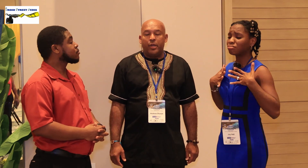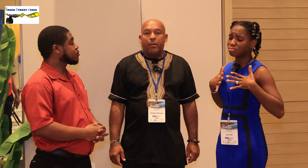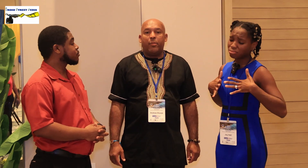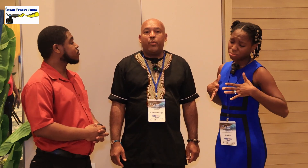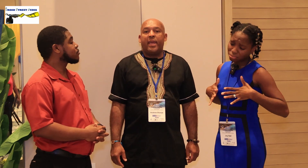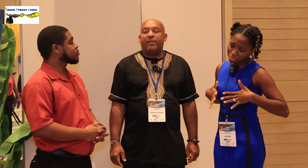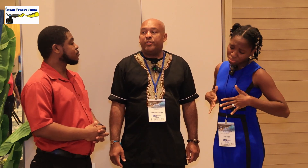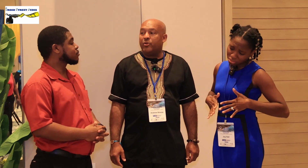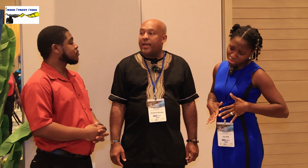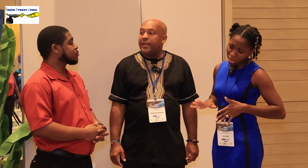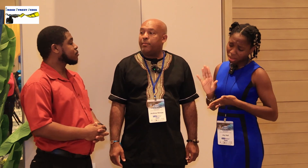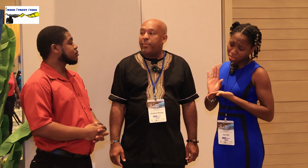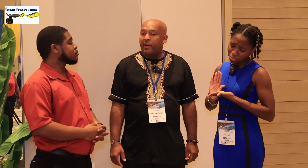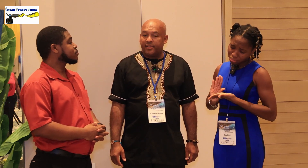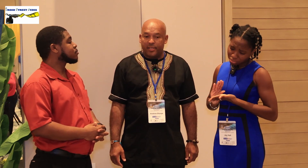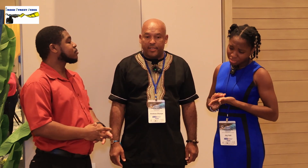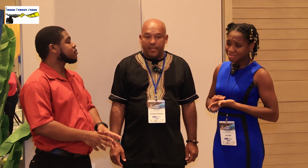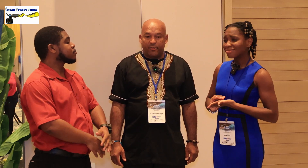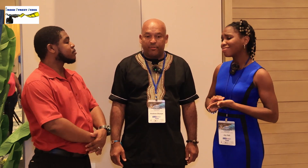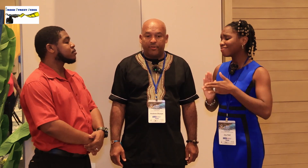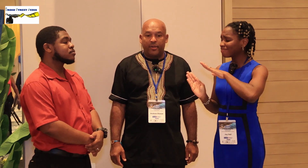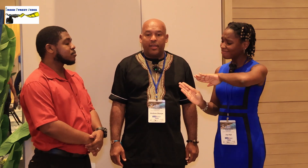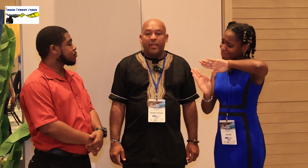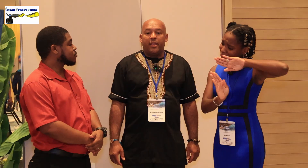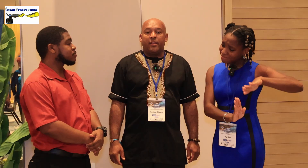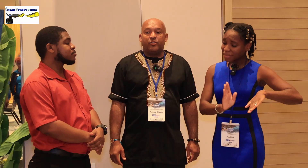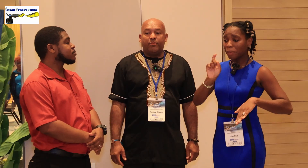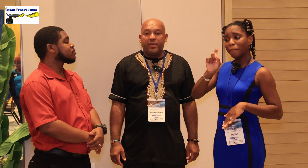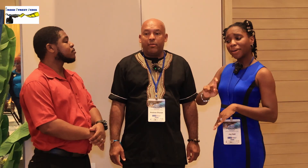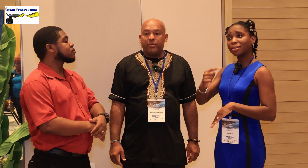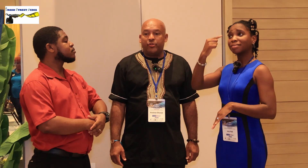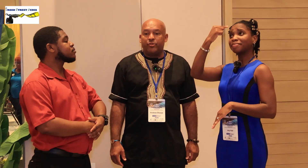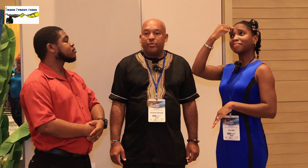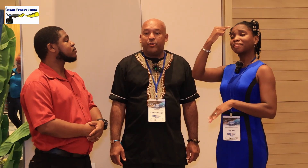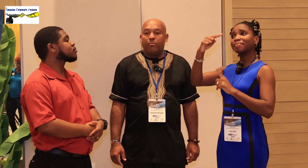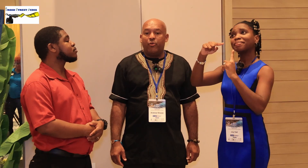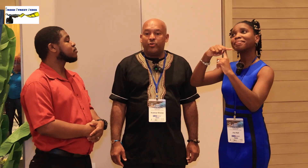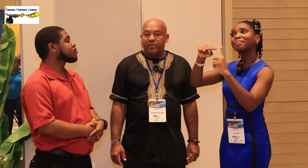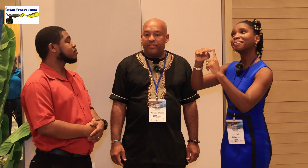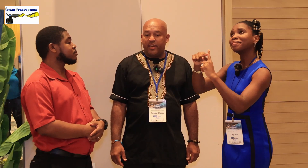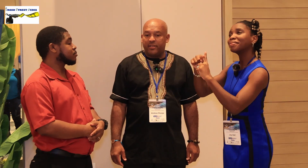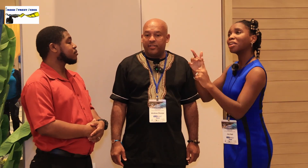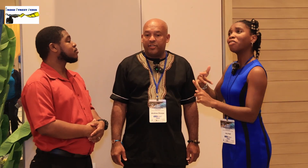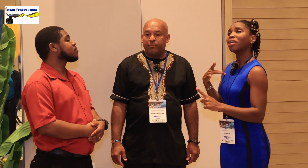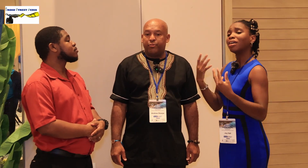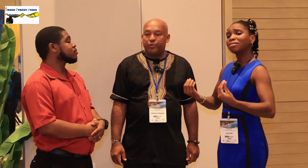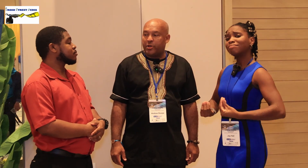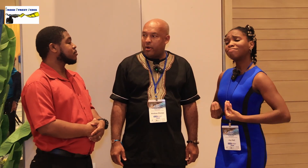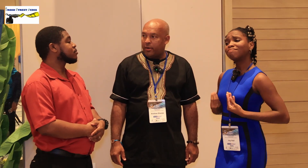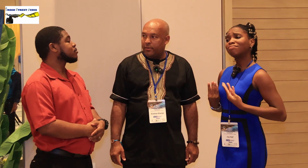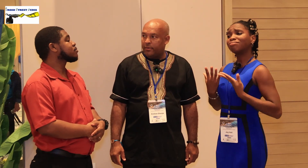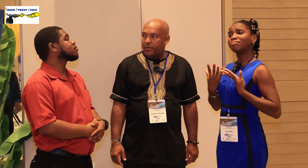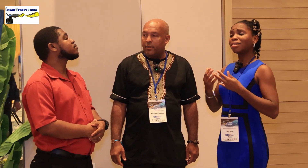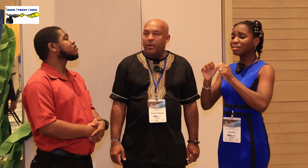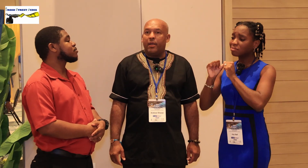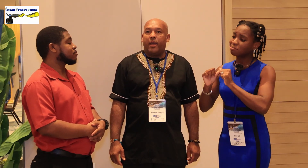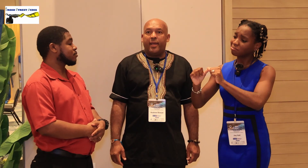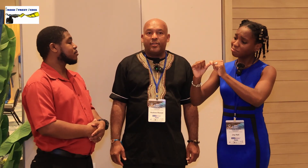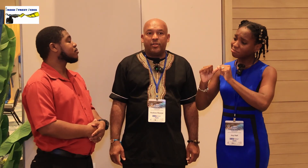down, but we have to look at the positive to be able to motivate us to push